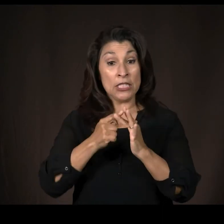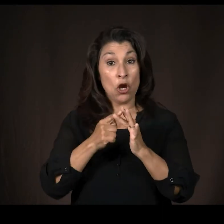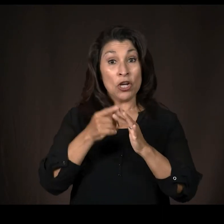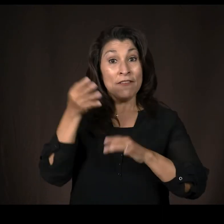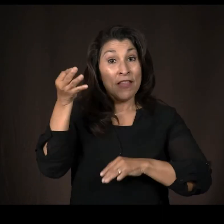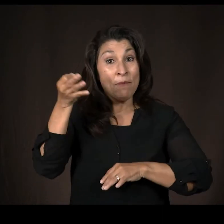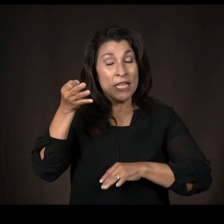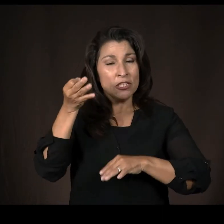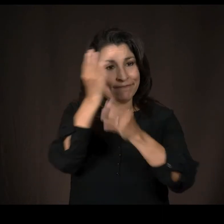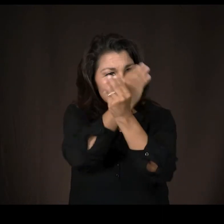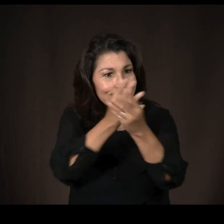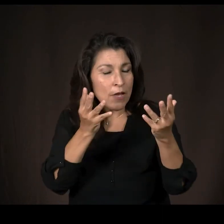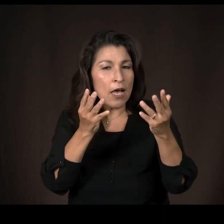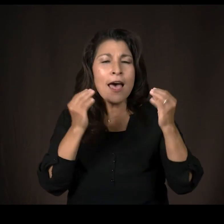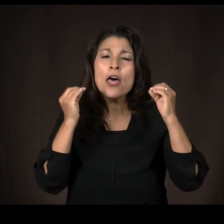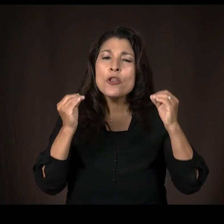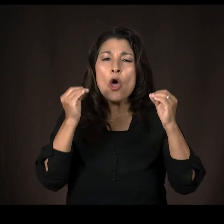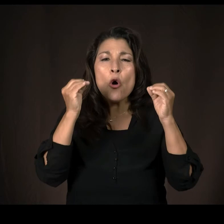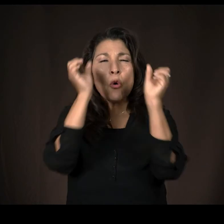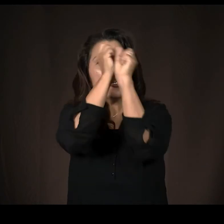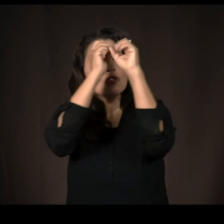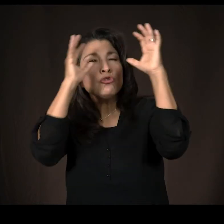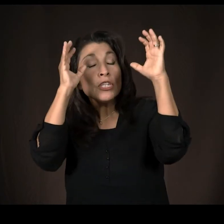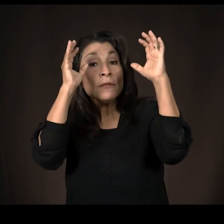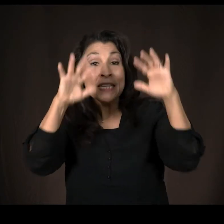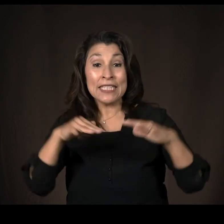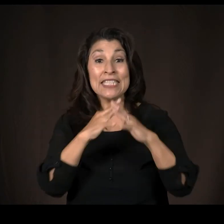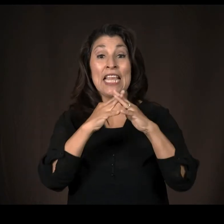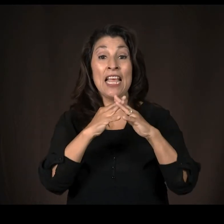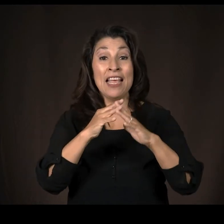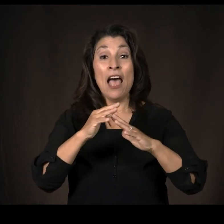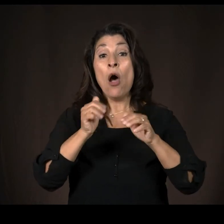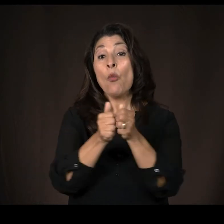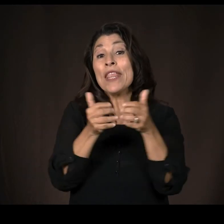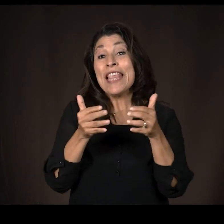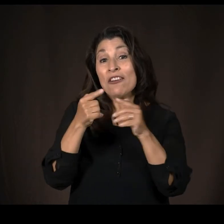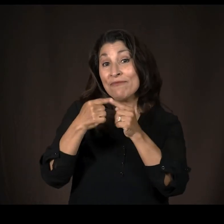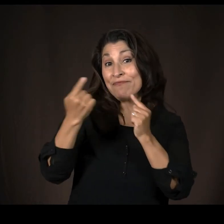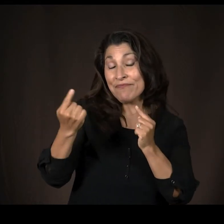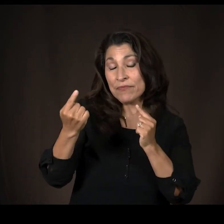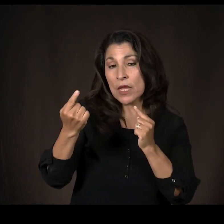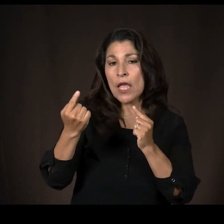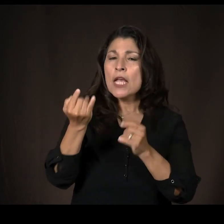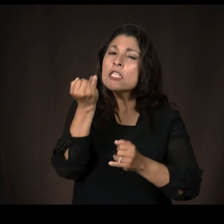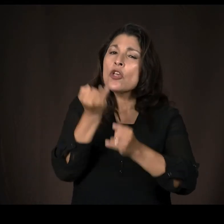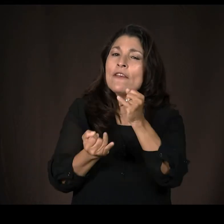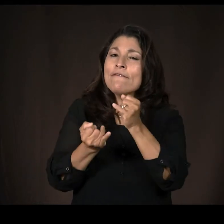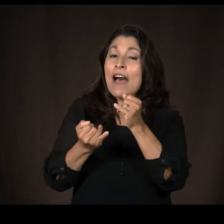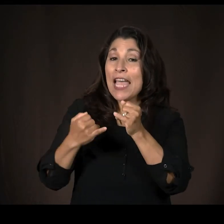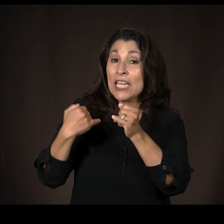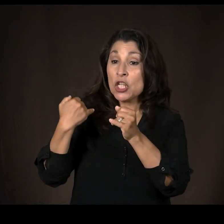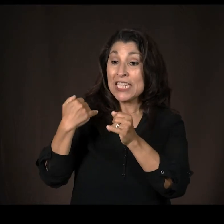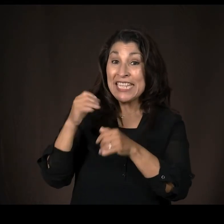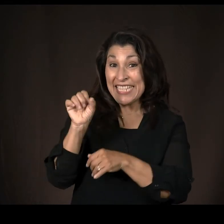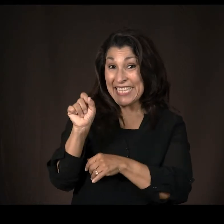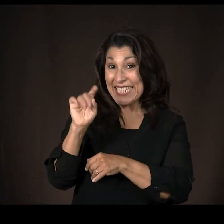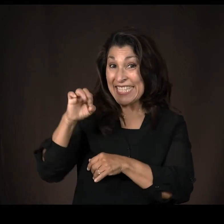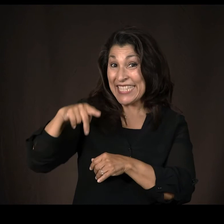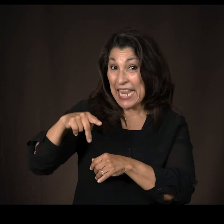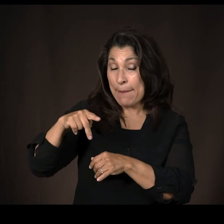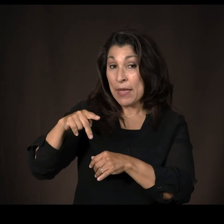told you that no dream is built without opposition. So the final step is this, number